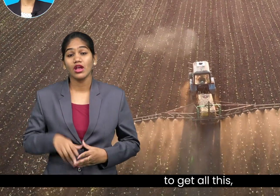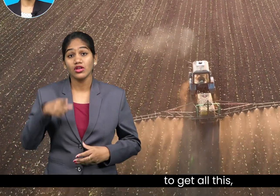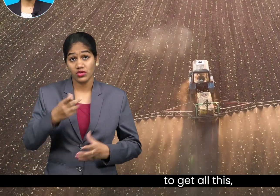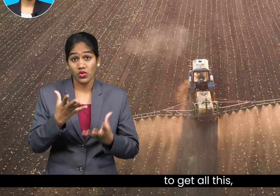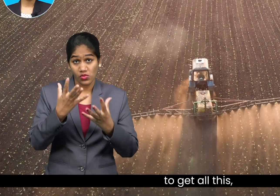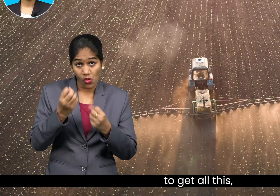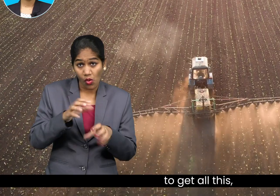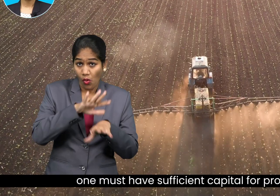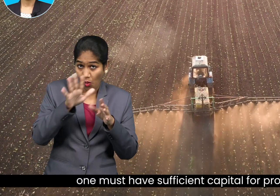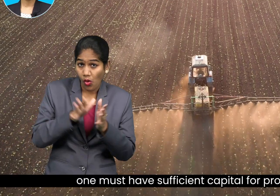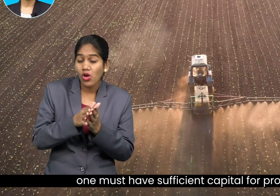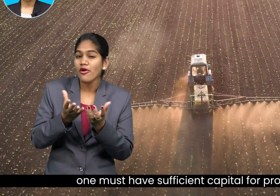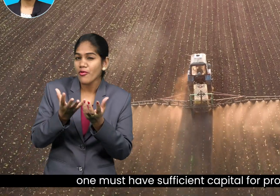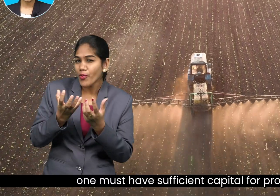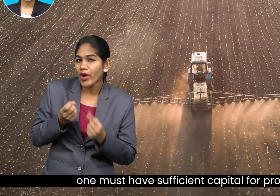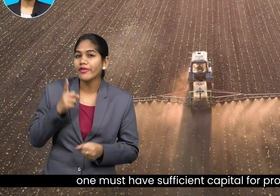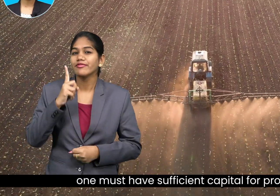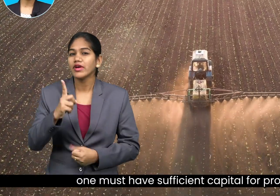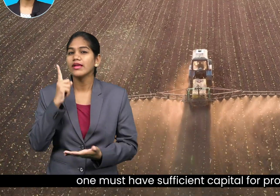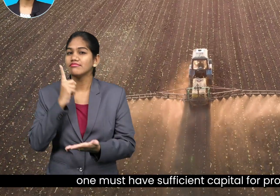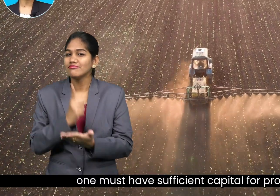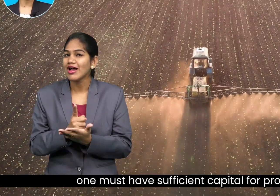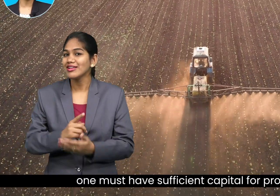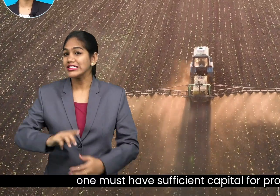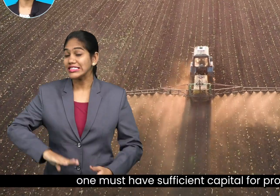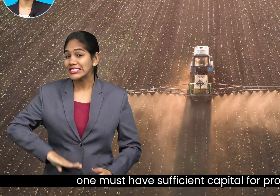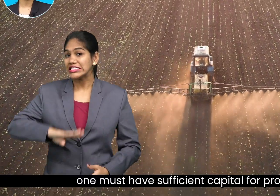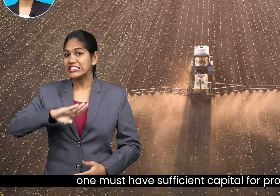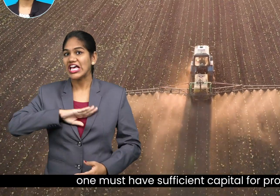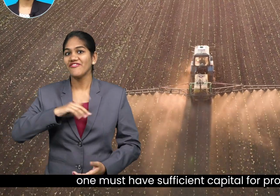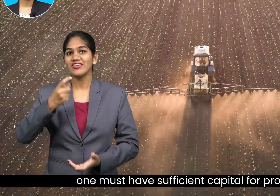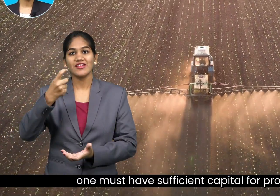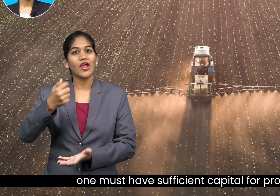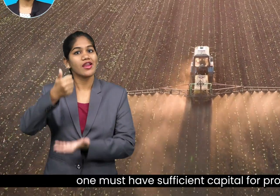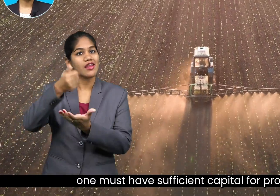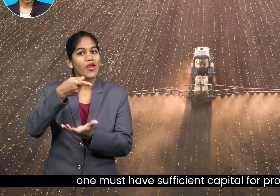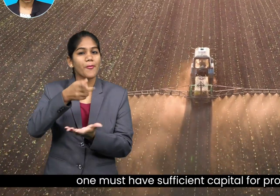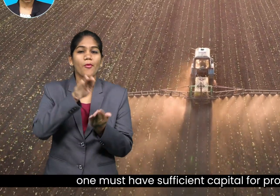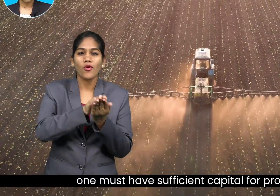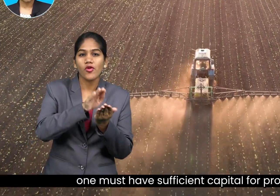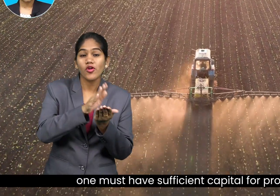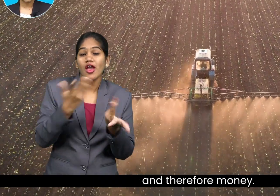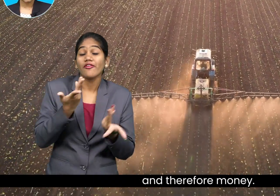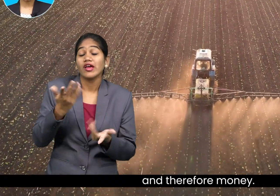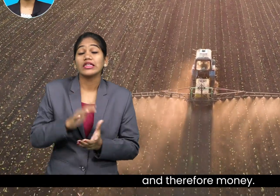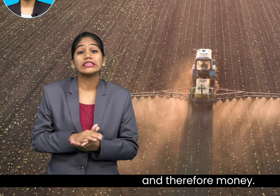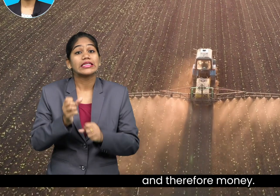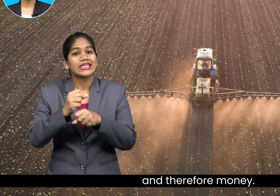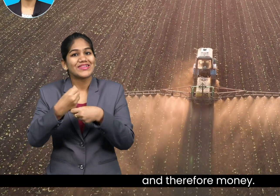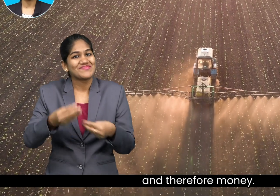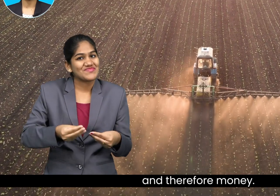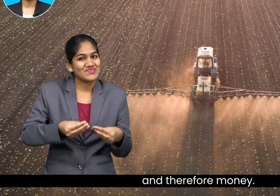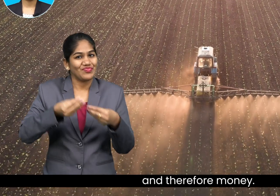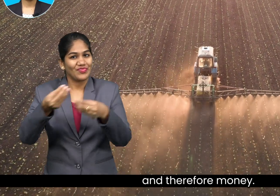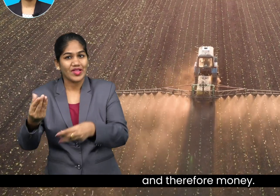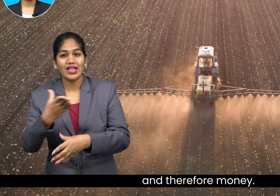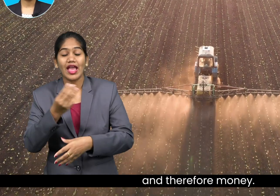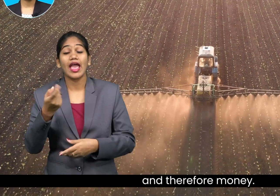To get all this, one must have sufficient capital for production and therefore